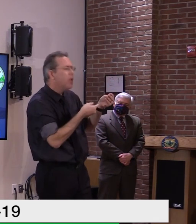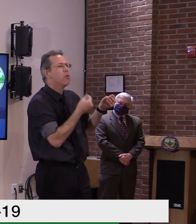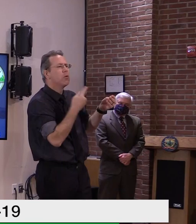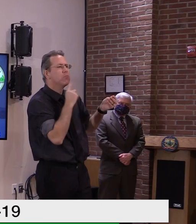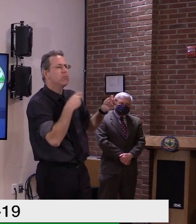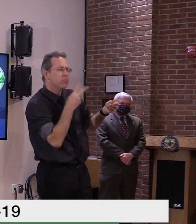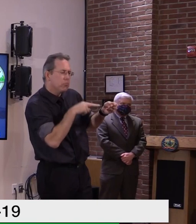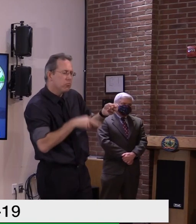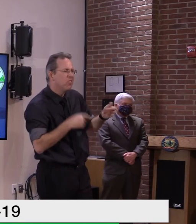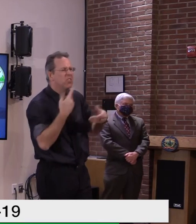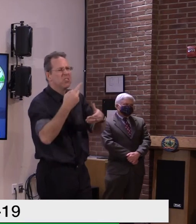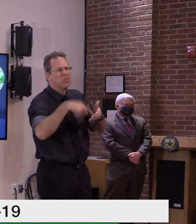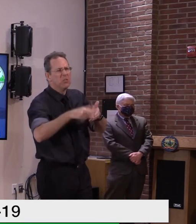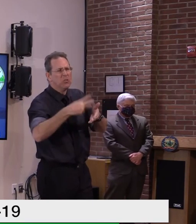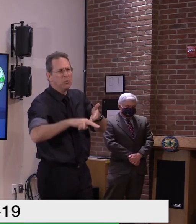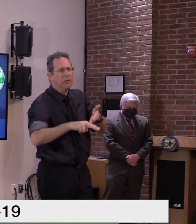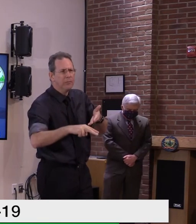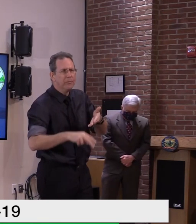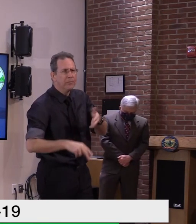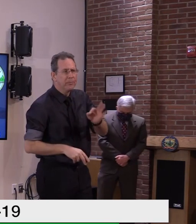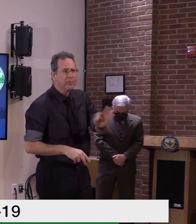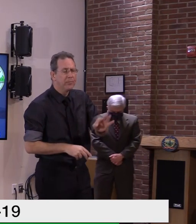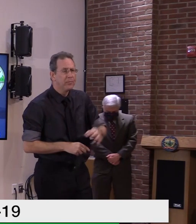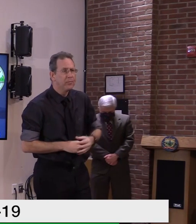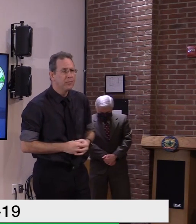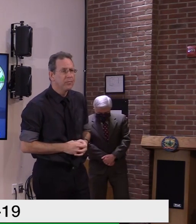Courtney, Local 22.